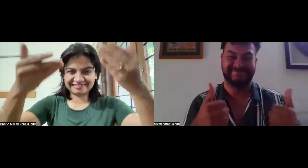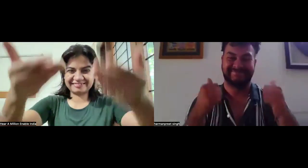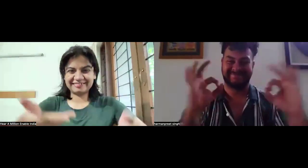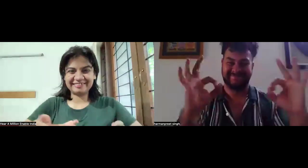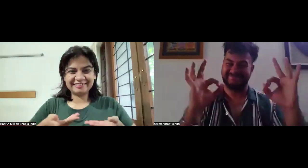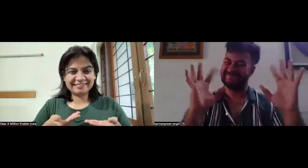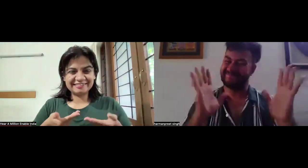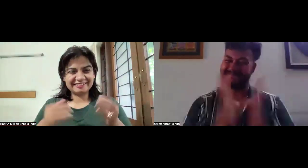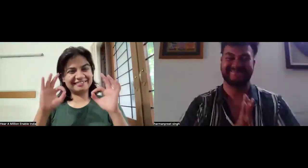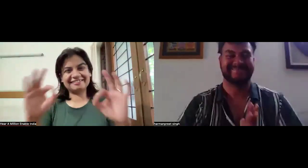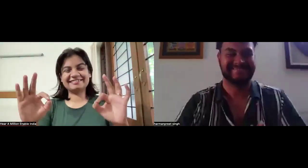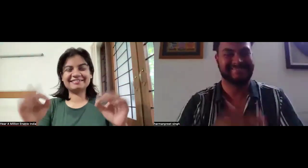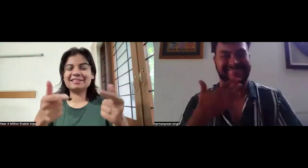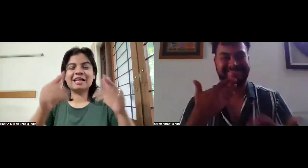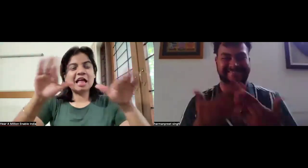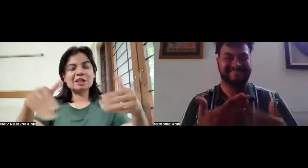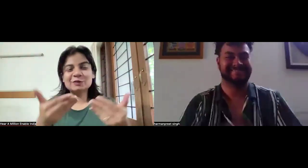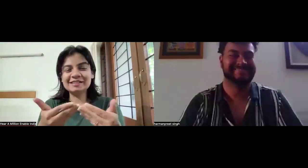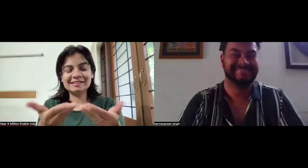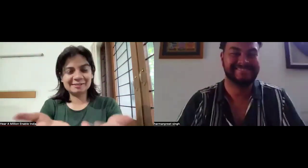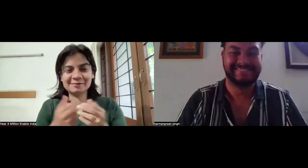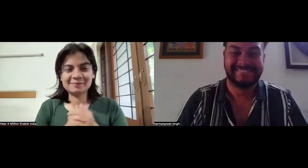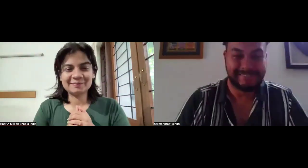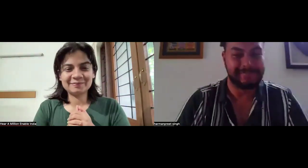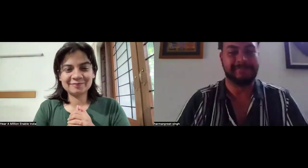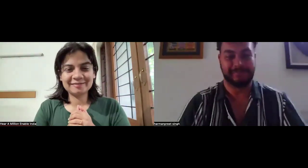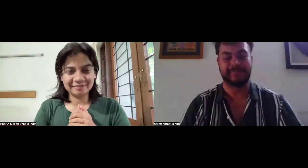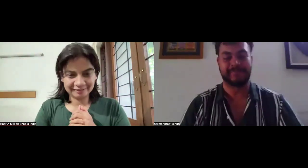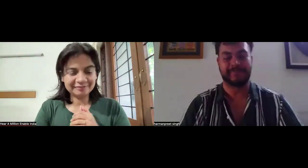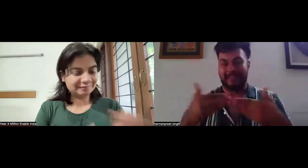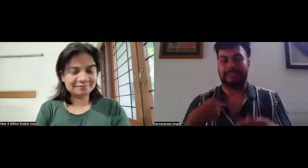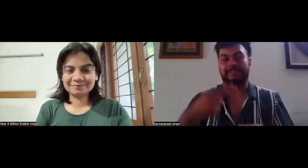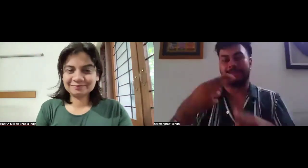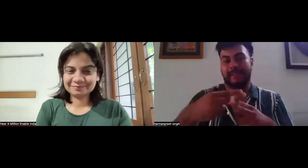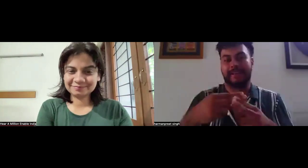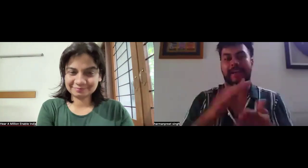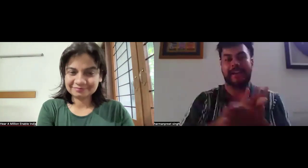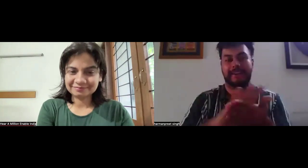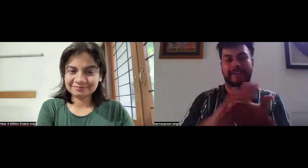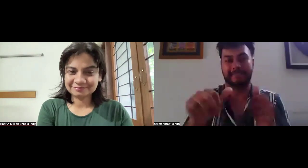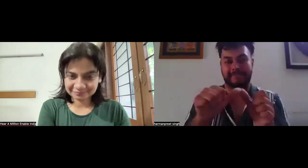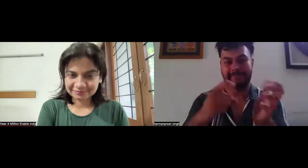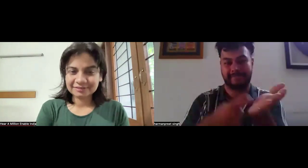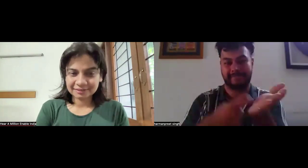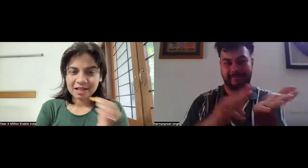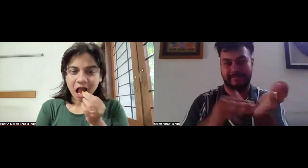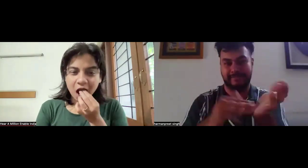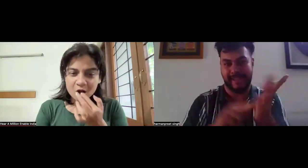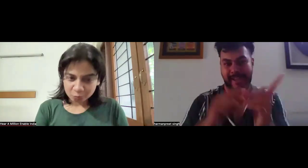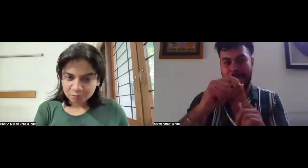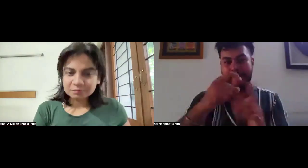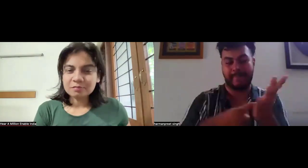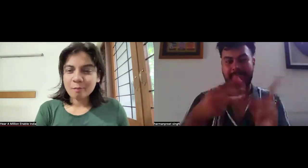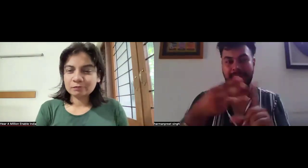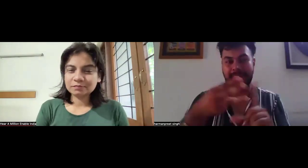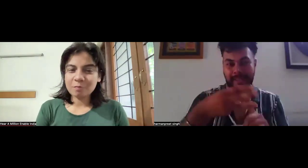Great. Hello. Welcome. Really cool. Can you please introduce yourself? Yes,